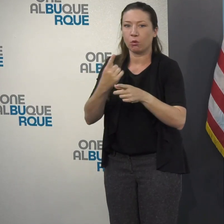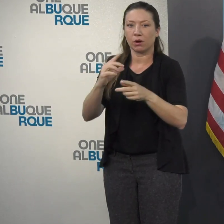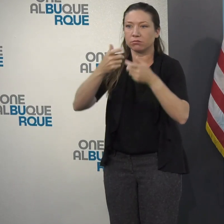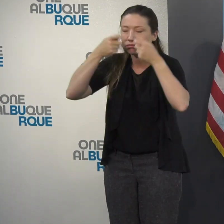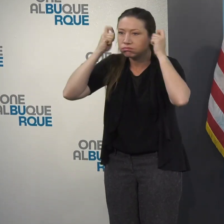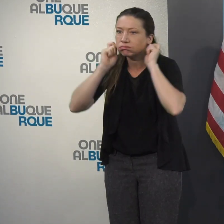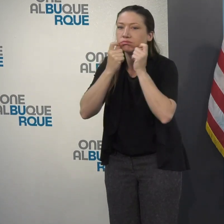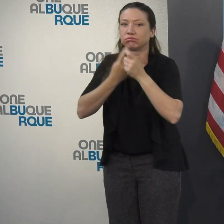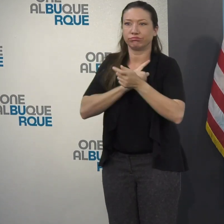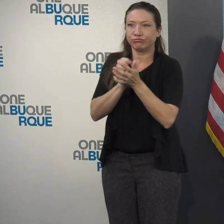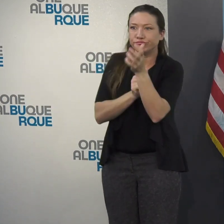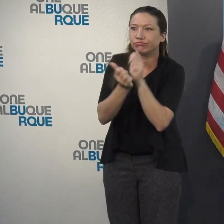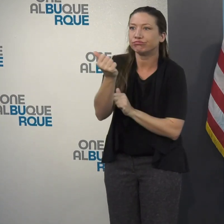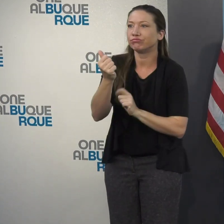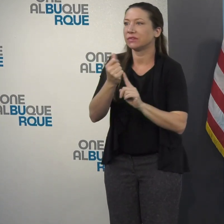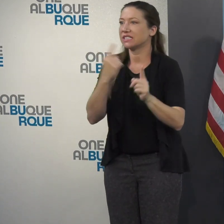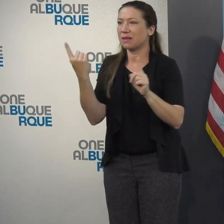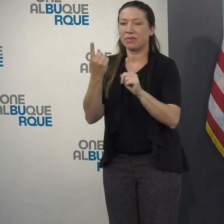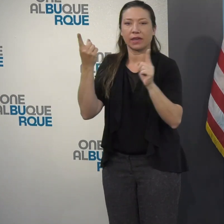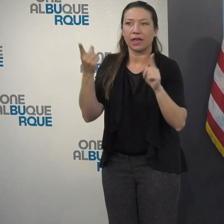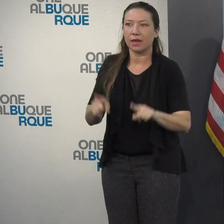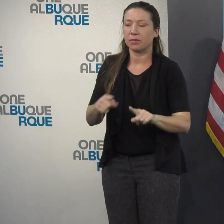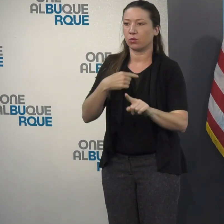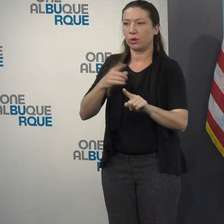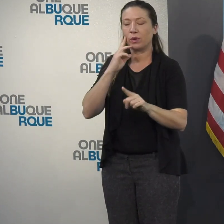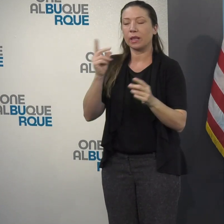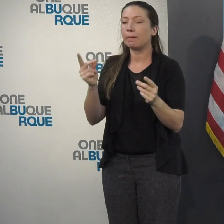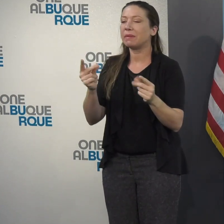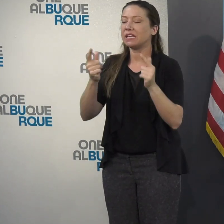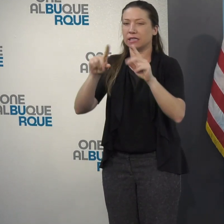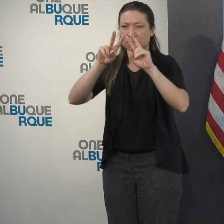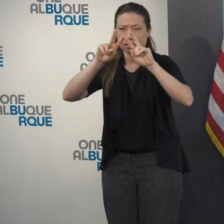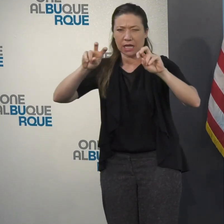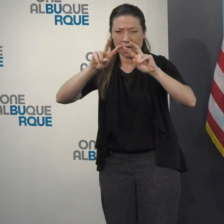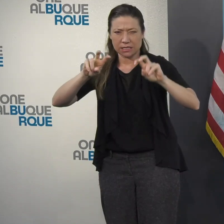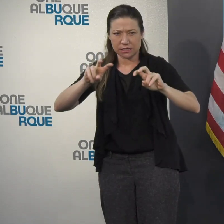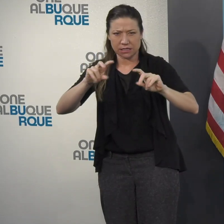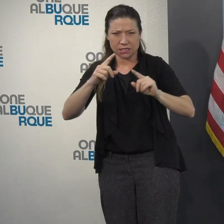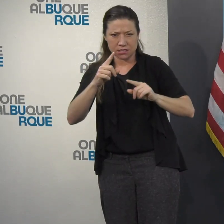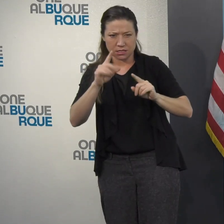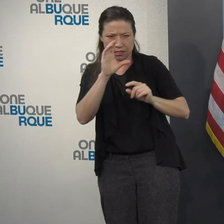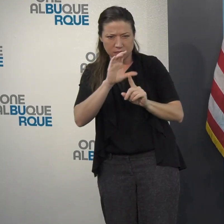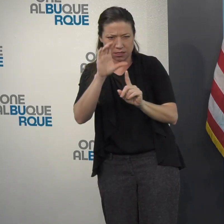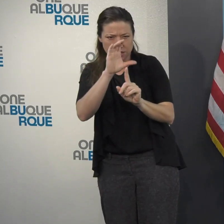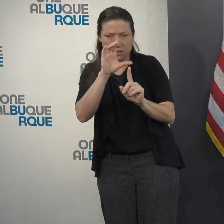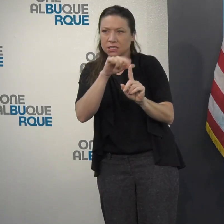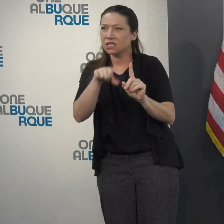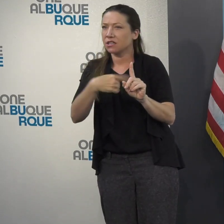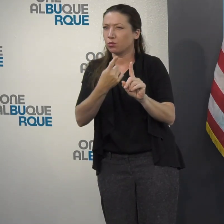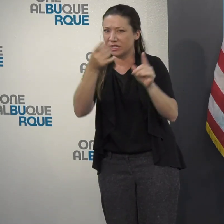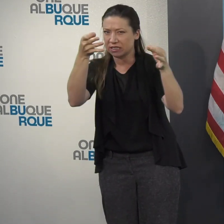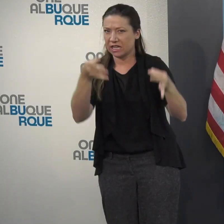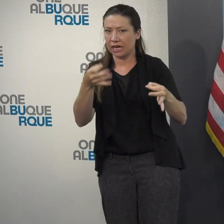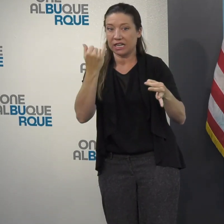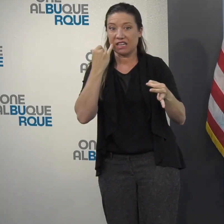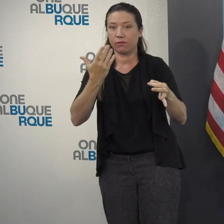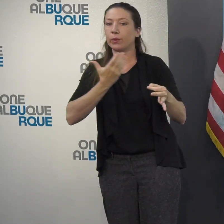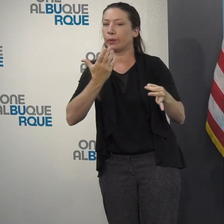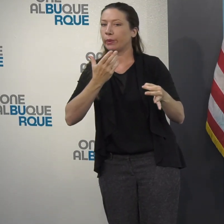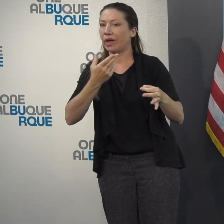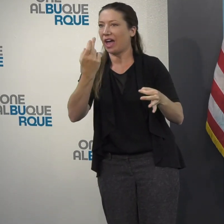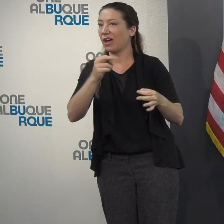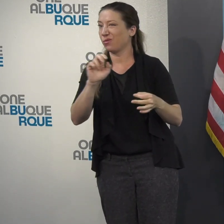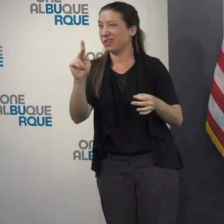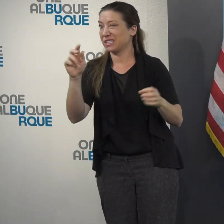we assess them immediately 24 hours a day, and then we make a determination. And if they've had a high-risk exposure, we separate